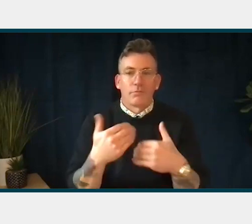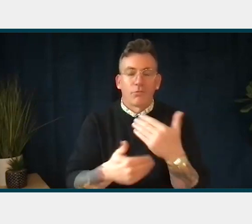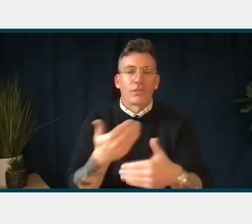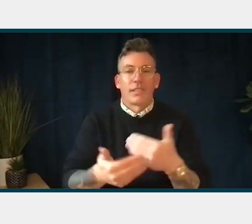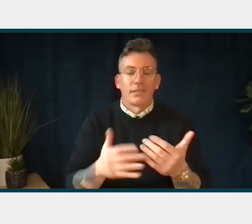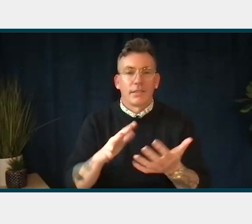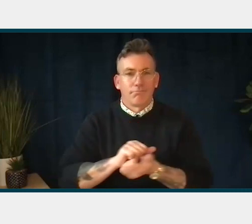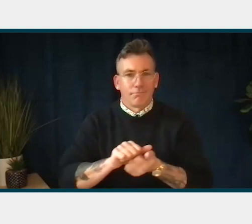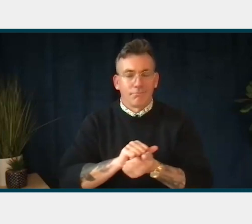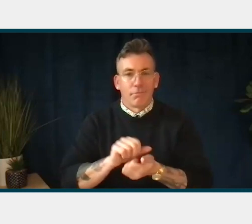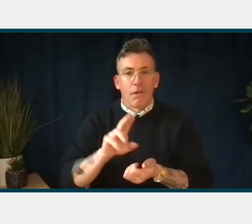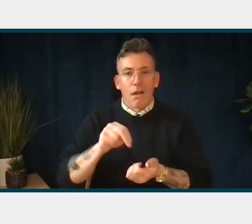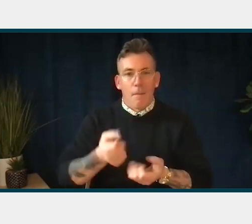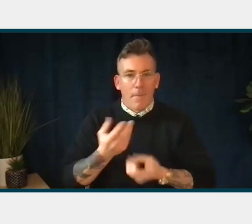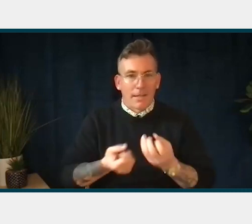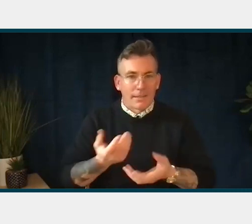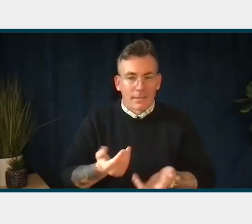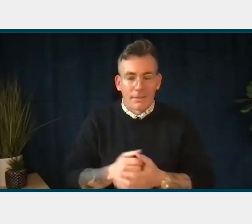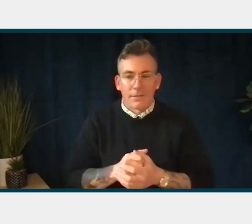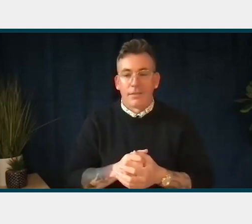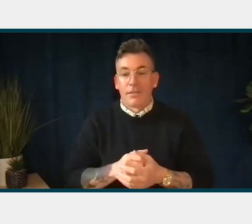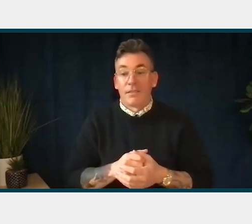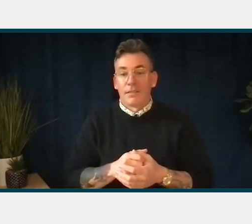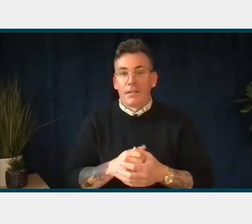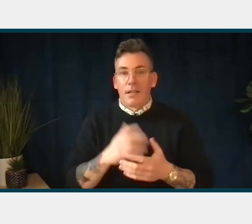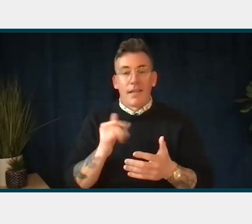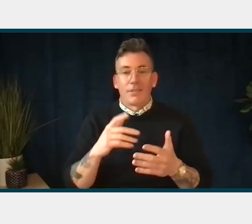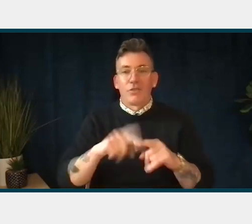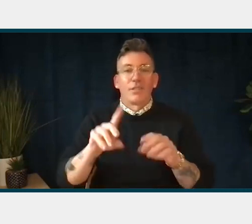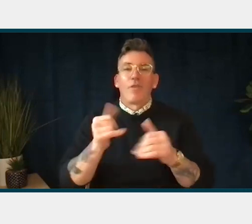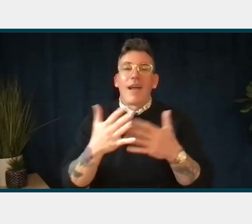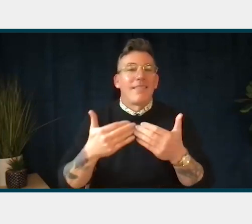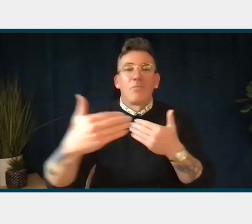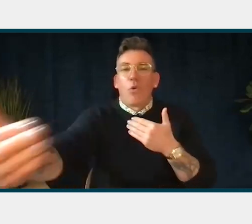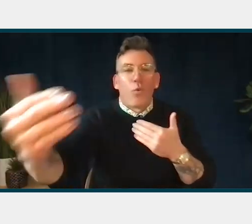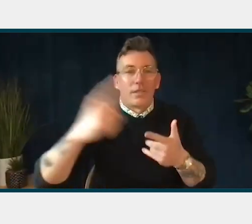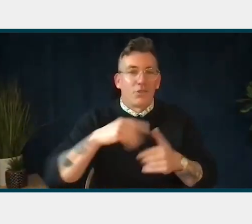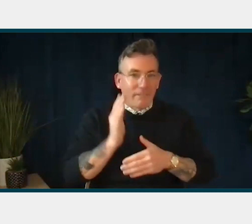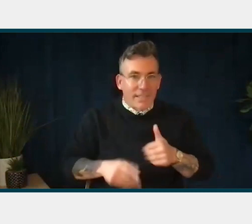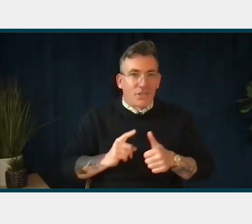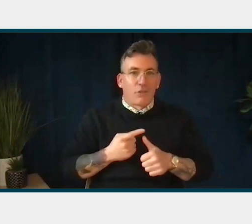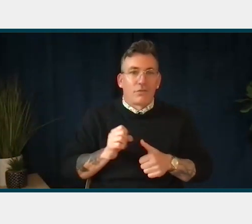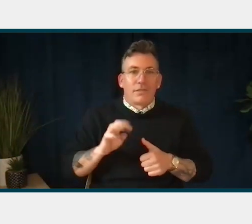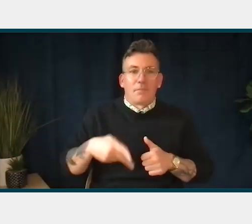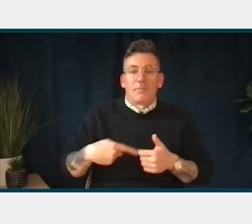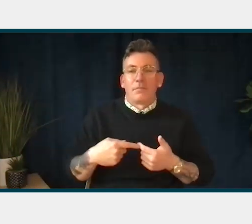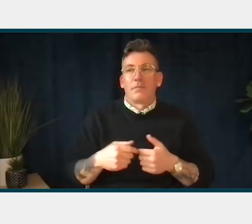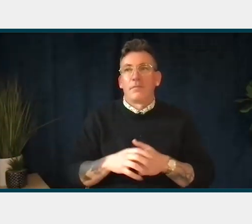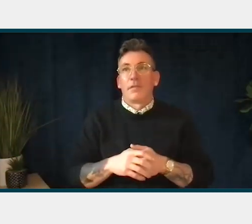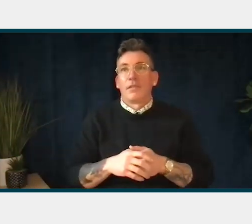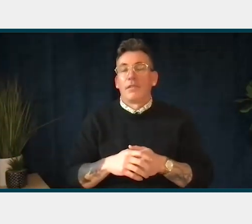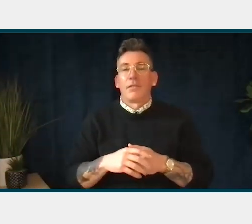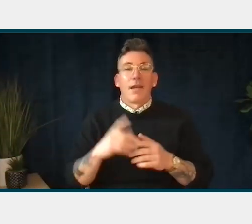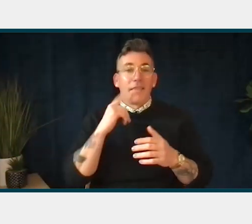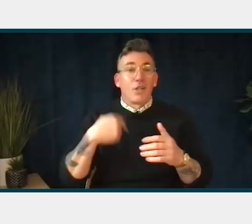Listening, joining, interacting, digesting, unpacking, engaging. You can't